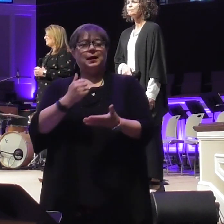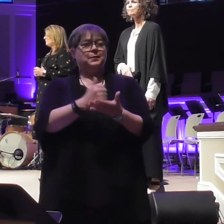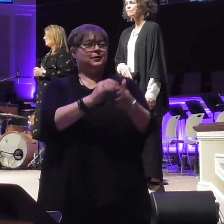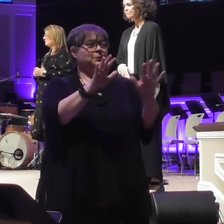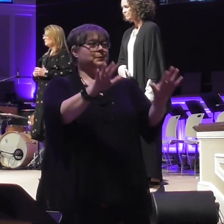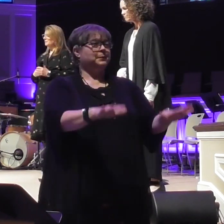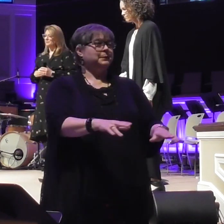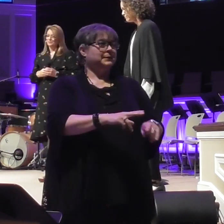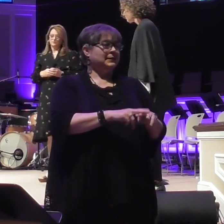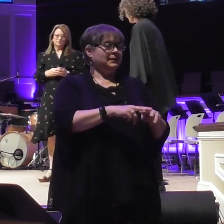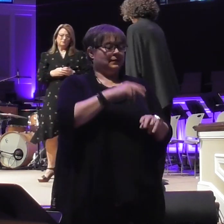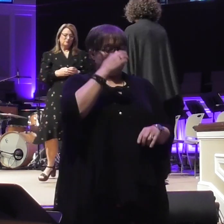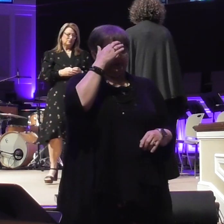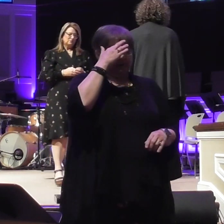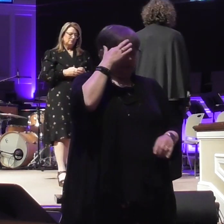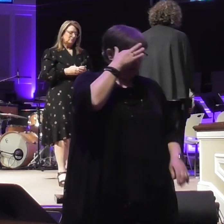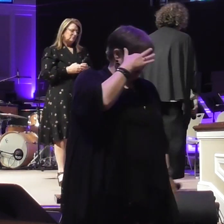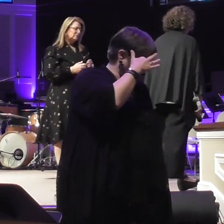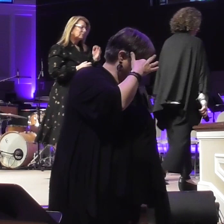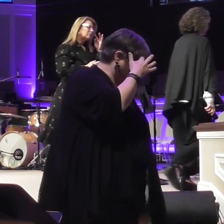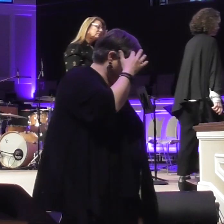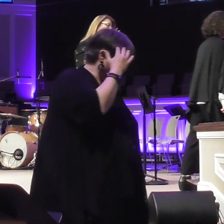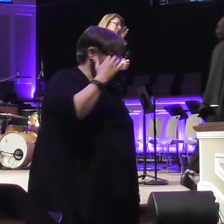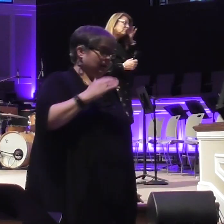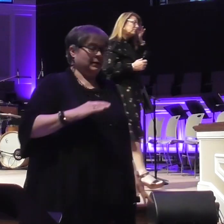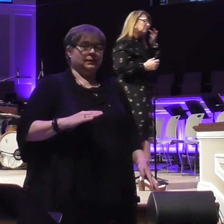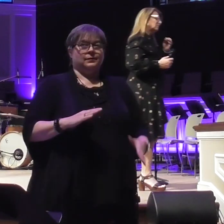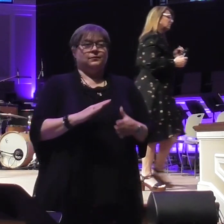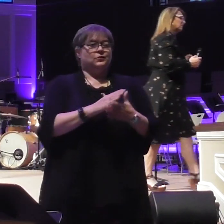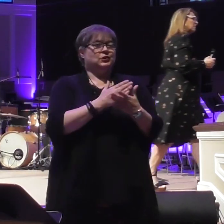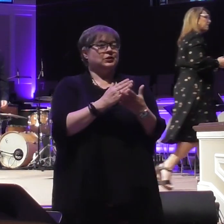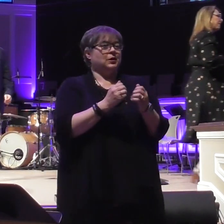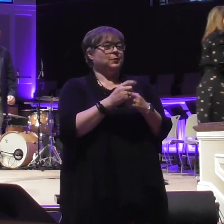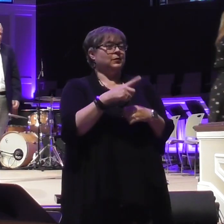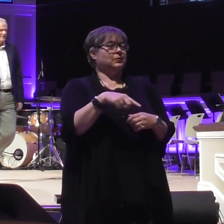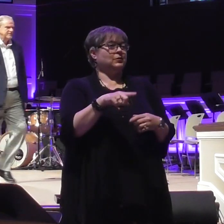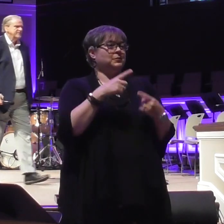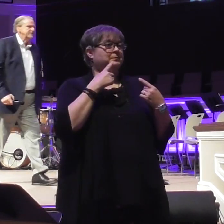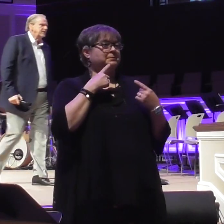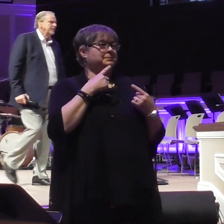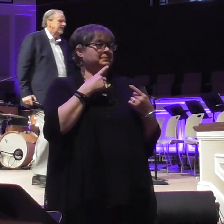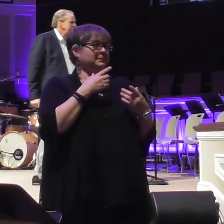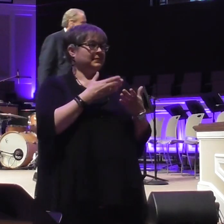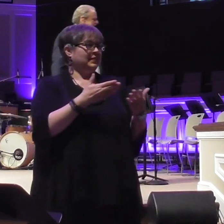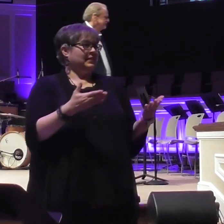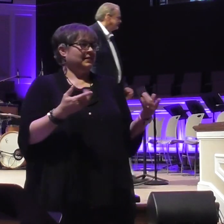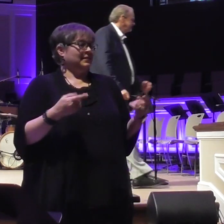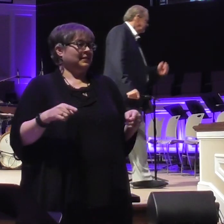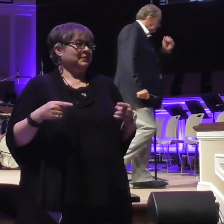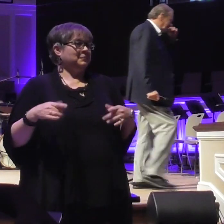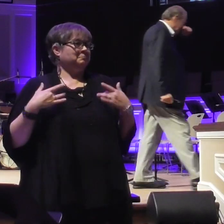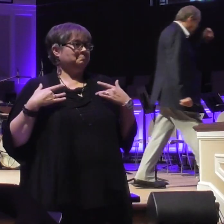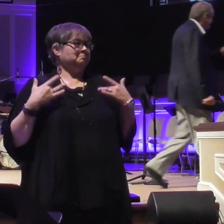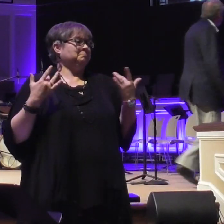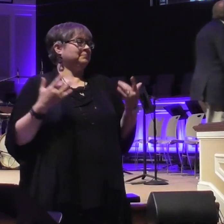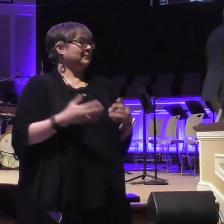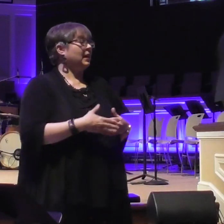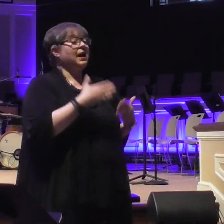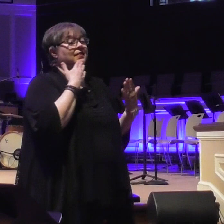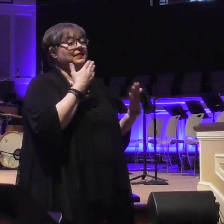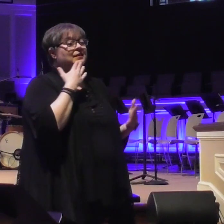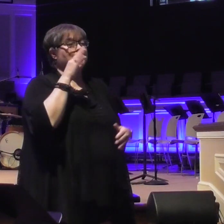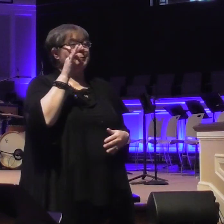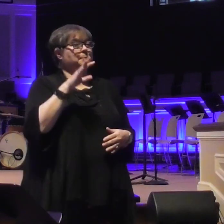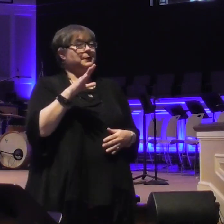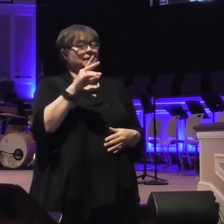Can be seated. Let us share some things with you about what's coming up in the life of our church. Good morning, I'm Blythe. Thank you, Pastor Eric, for